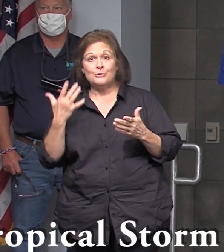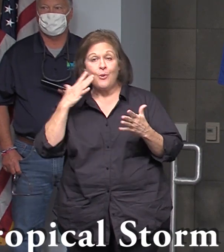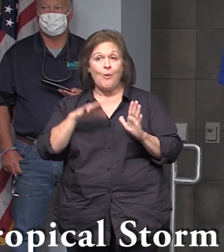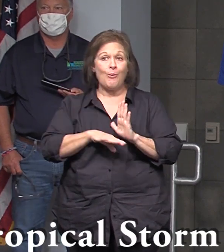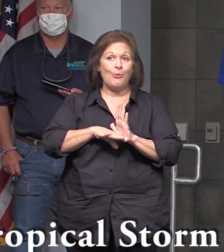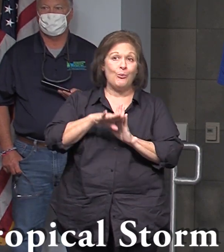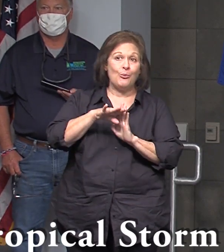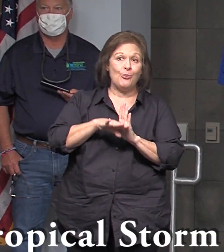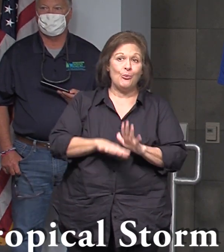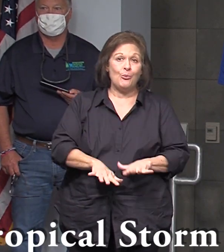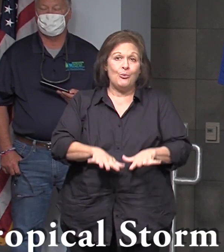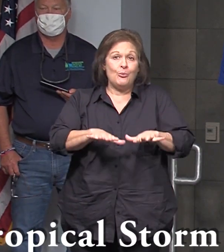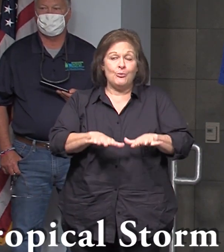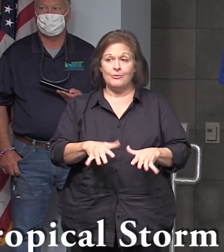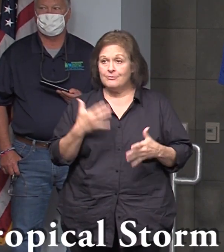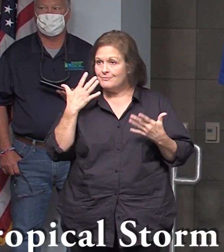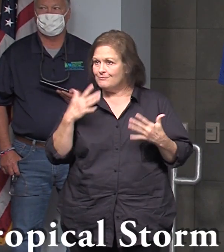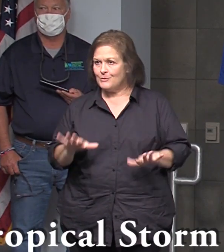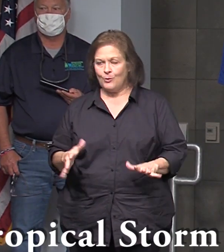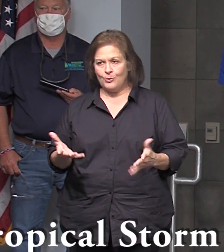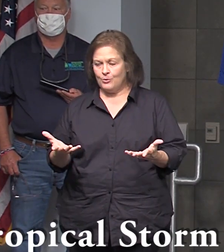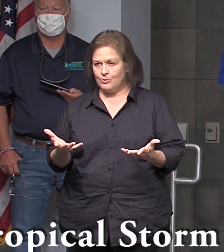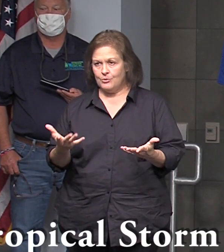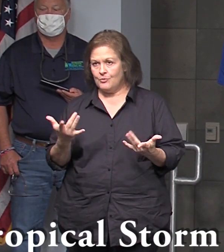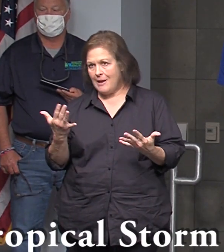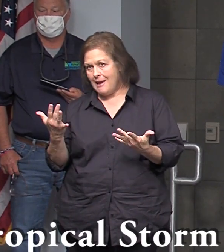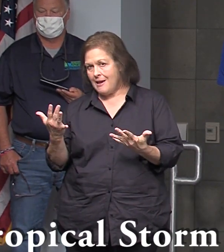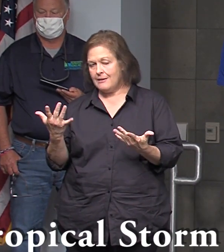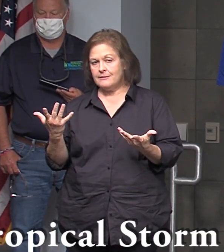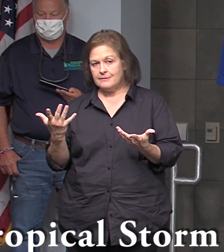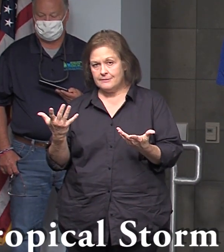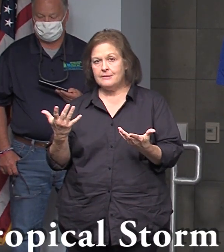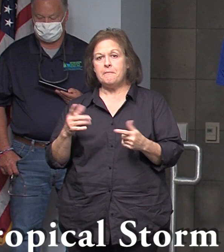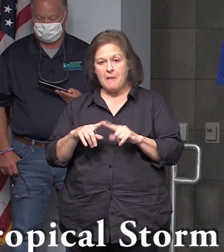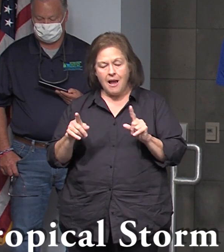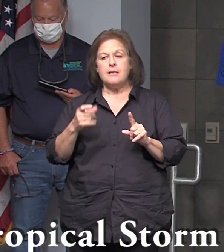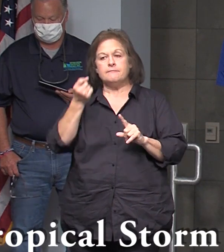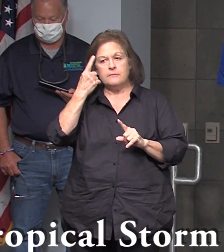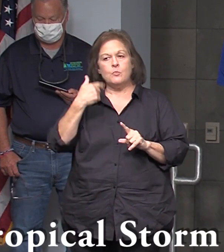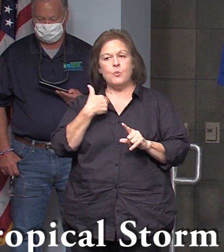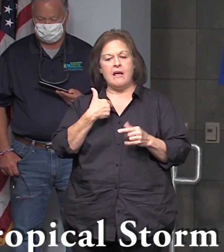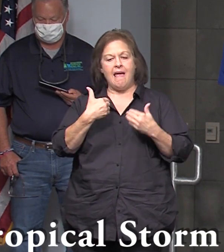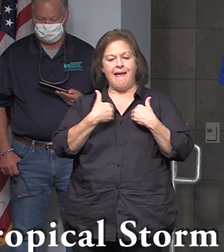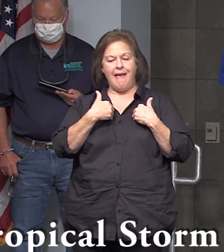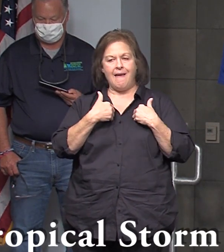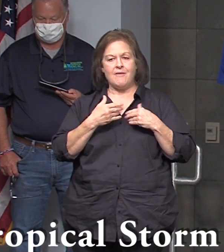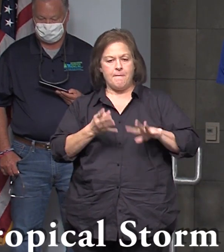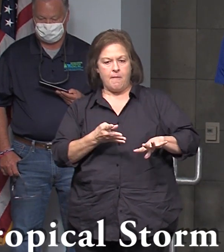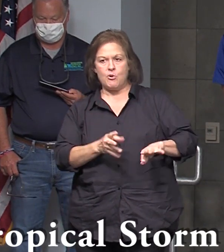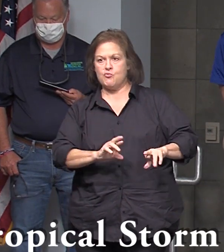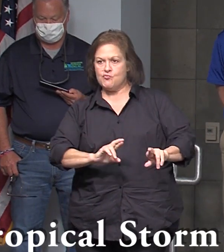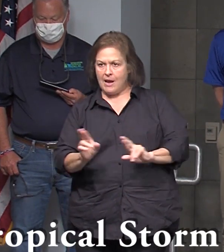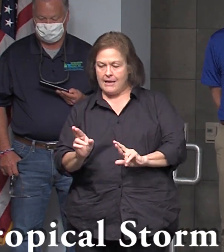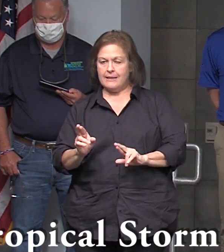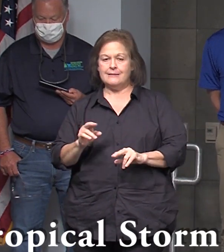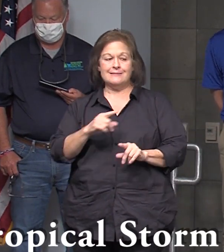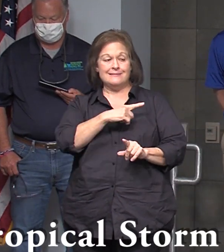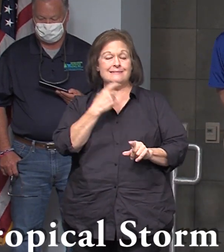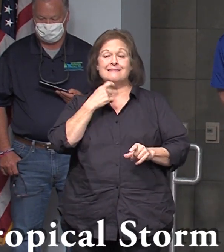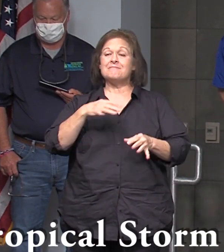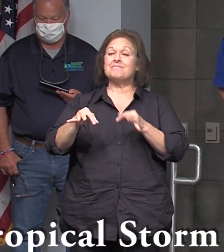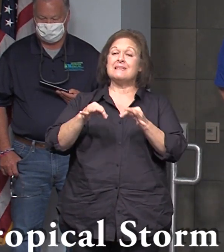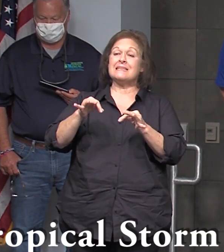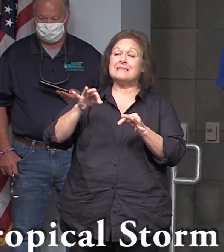totals. You know, we'll certainly have every pump available and pump as need be. But as the parish president